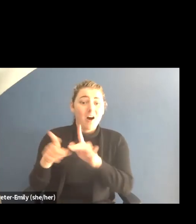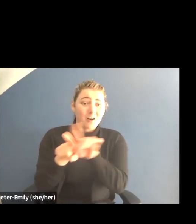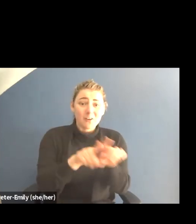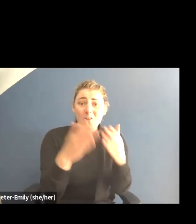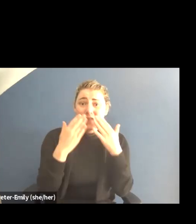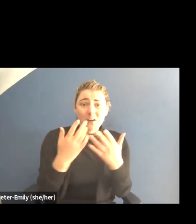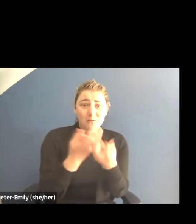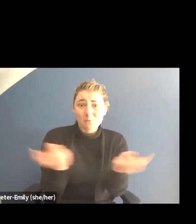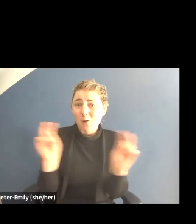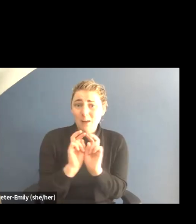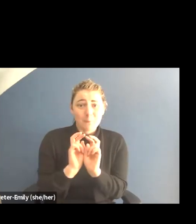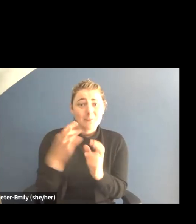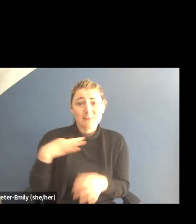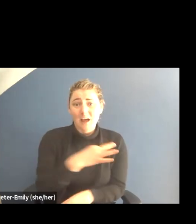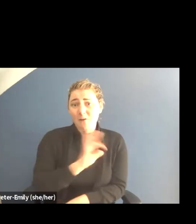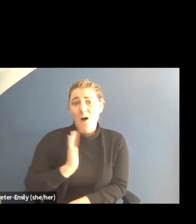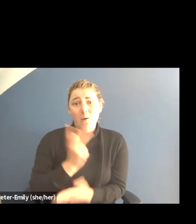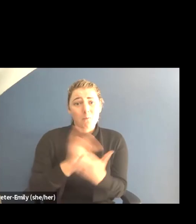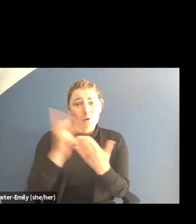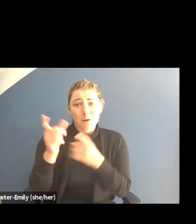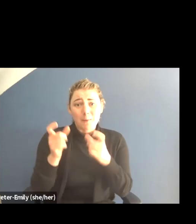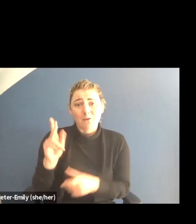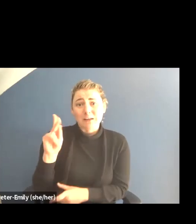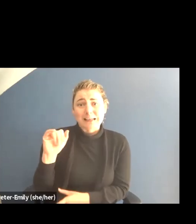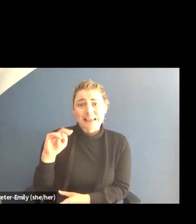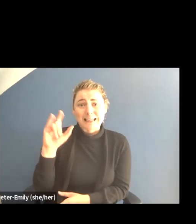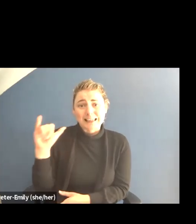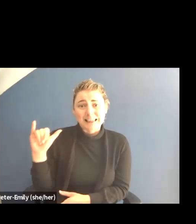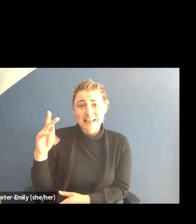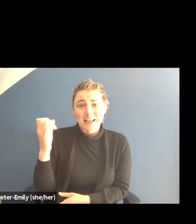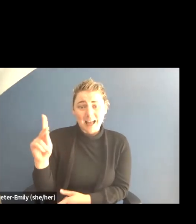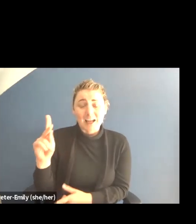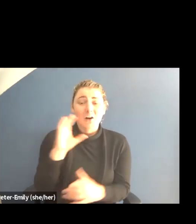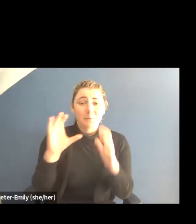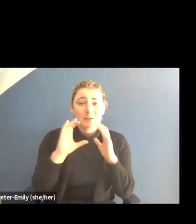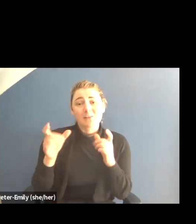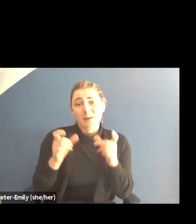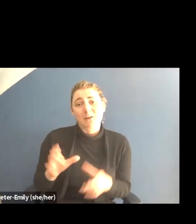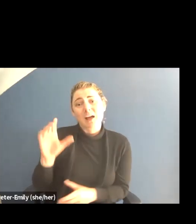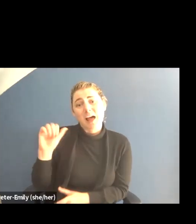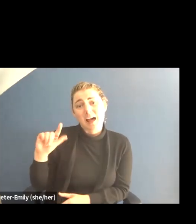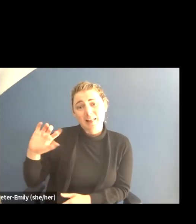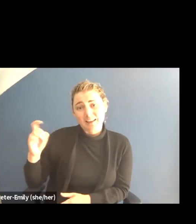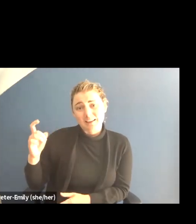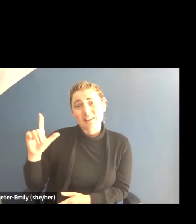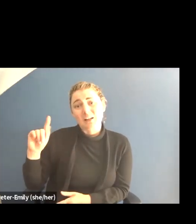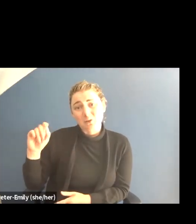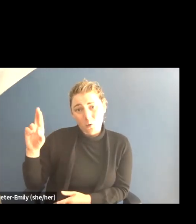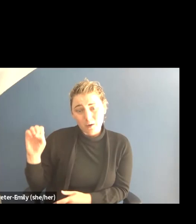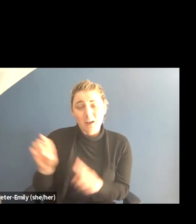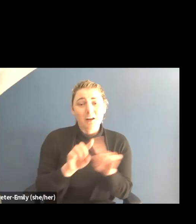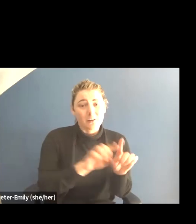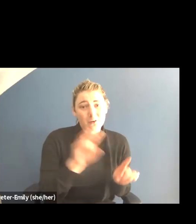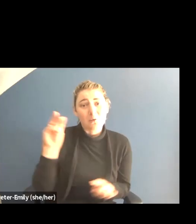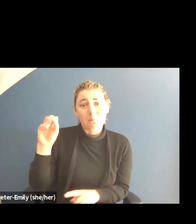staff who are on the call, our programming manager, Kinsey Keck, our communications manager, Alex Latore, as well as our mentorship coordinator, Monisha